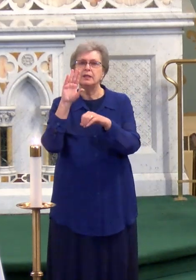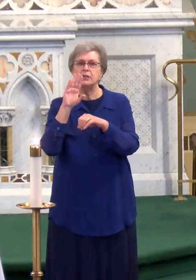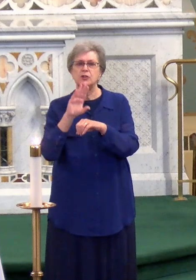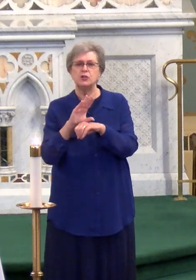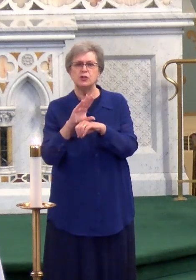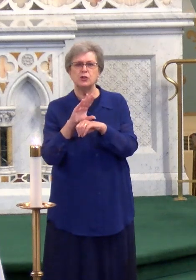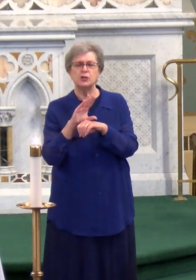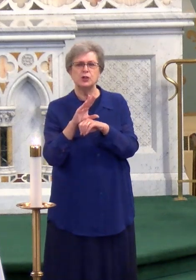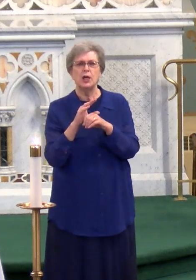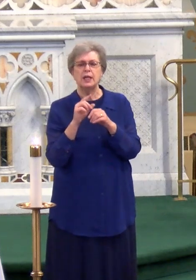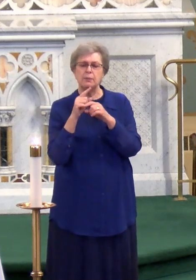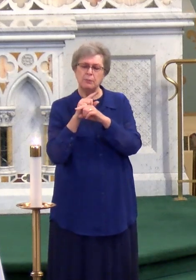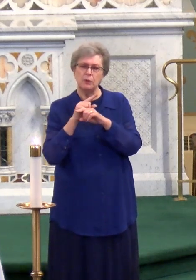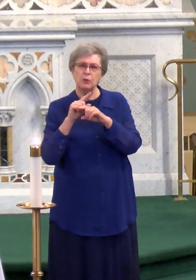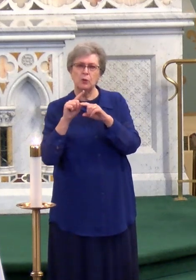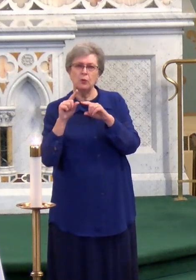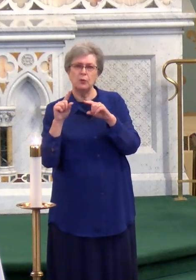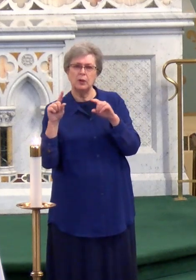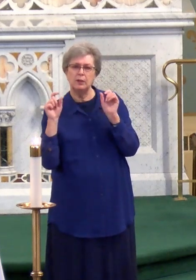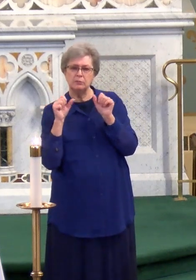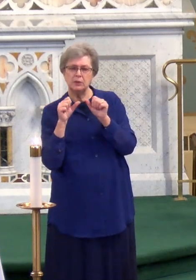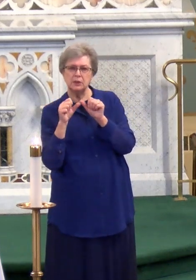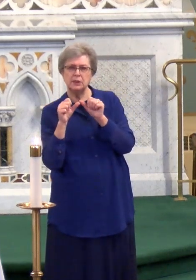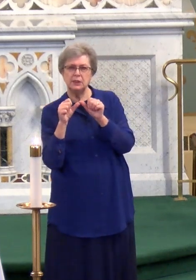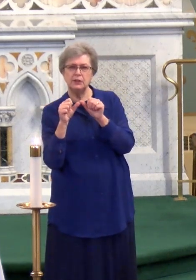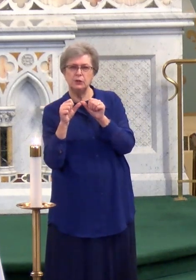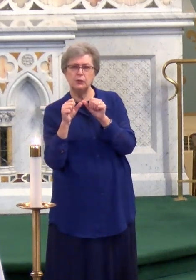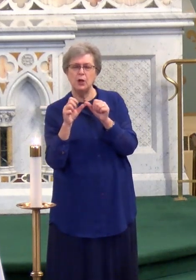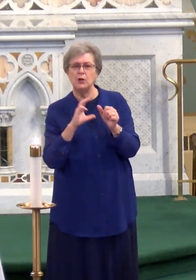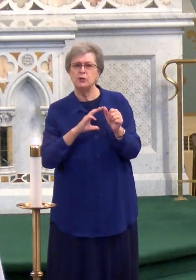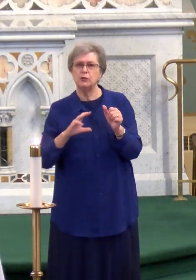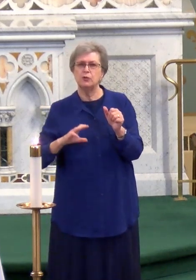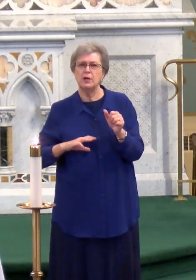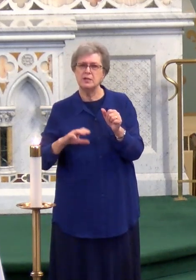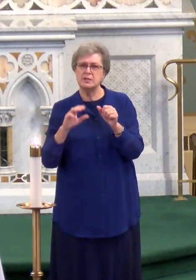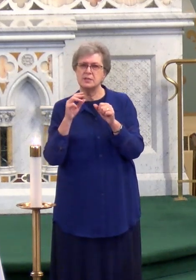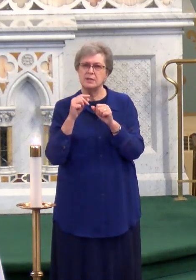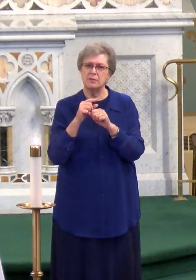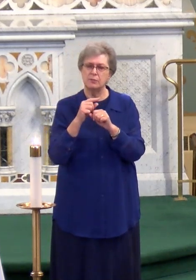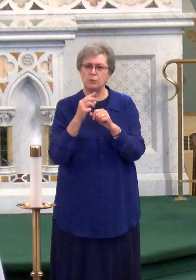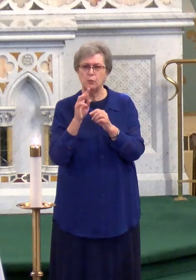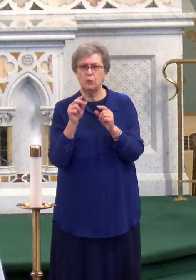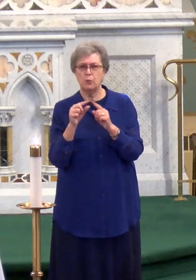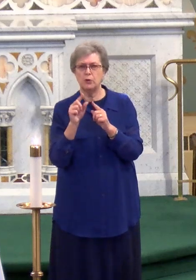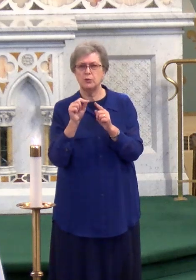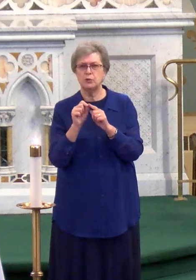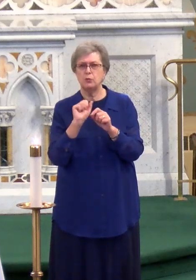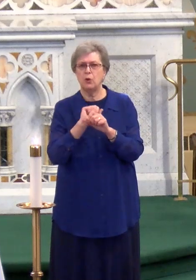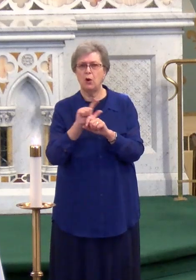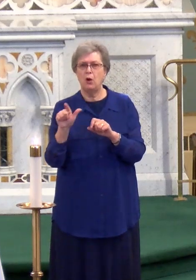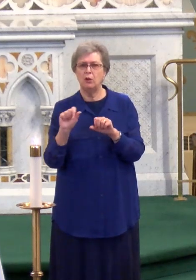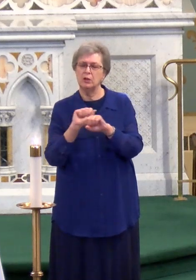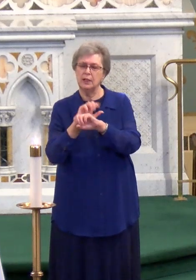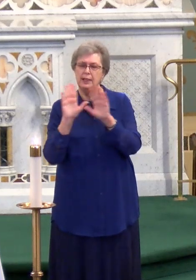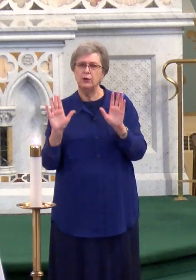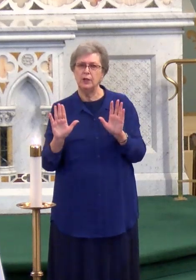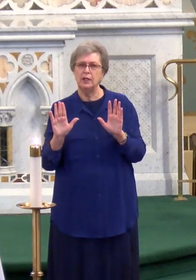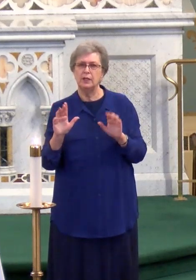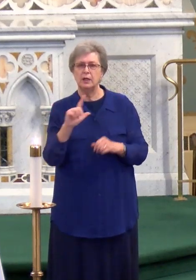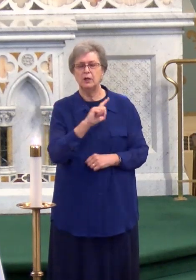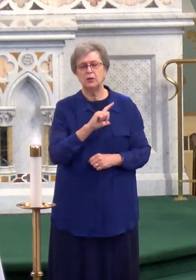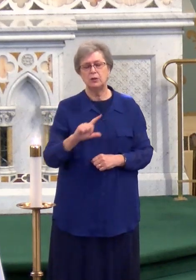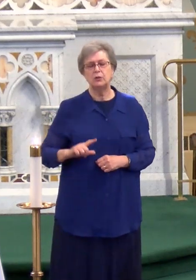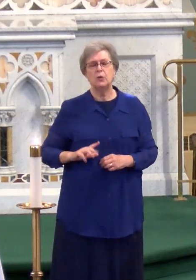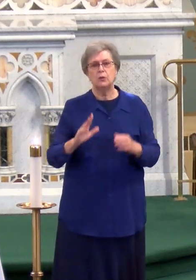to proclaim the message of Christ's love to all with clarity and conviction. We pray to the Lord.